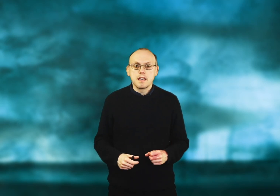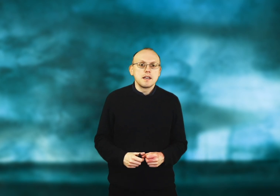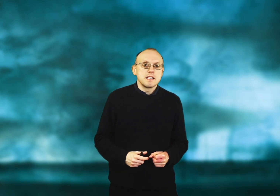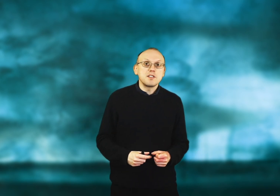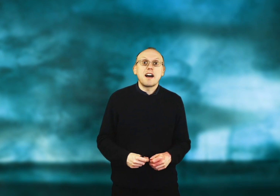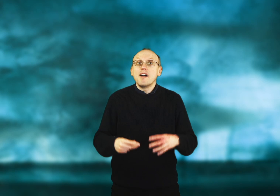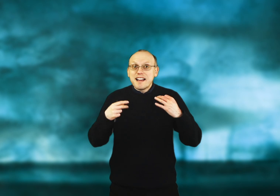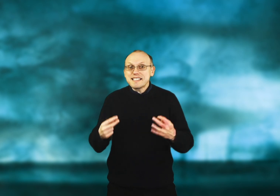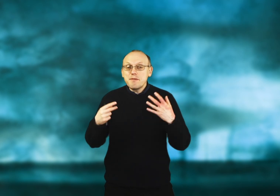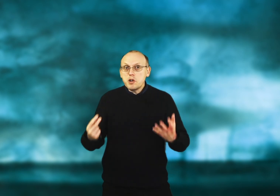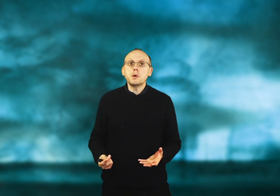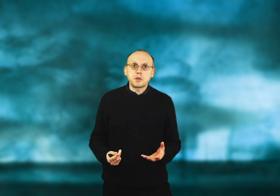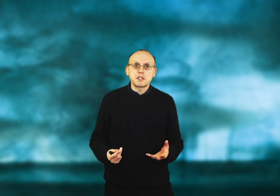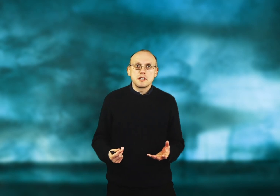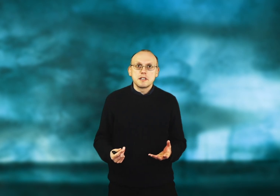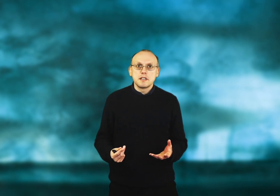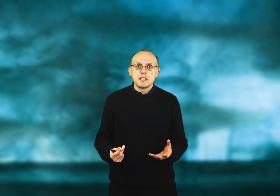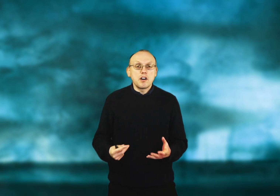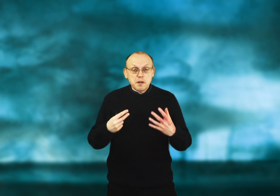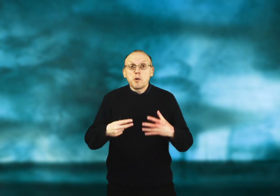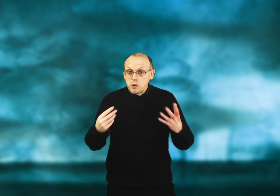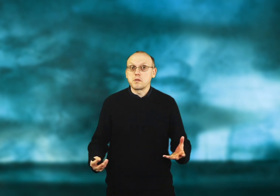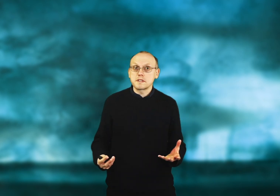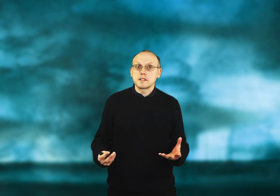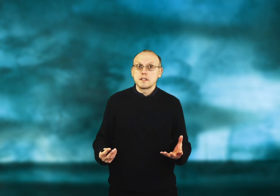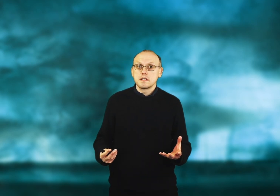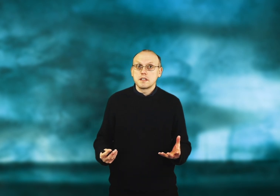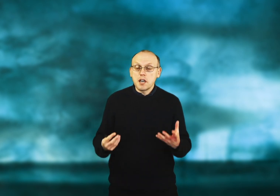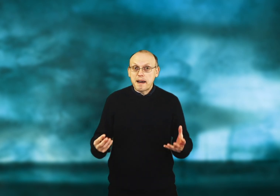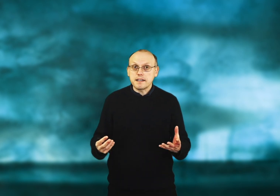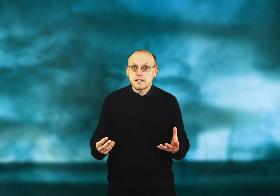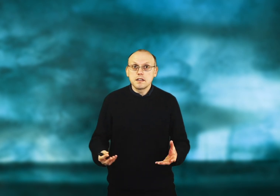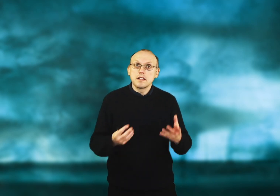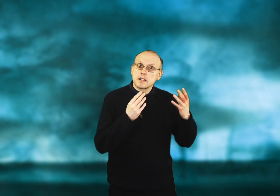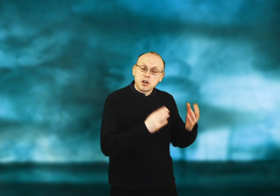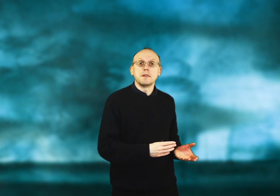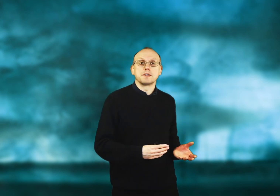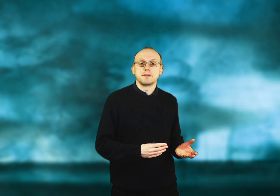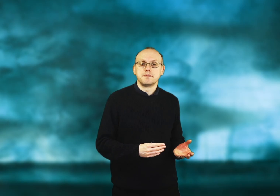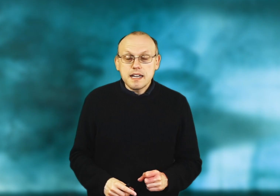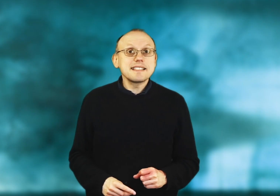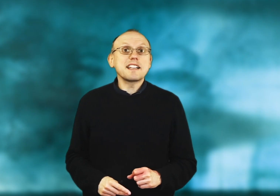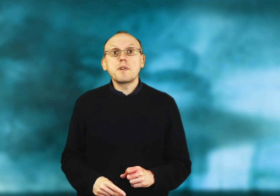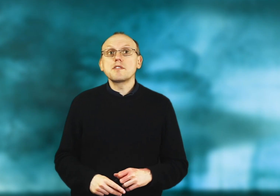So now, let's have a look on some rules about commas. Let's start with a simple